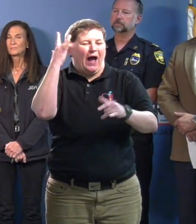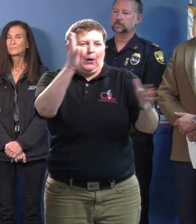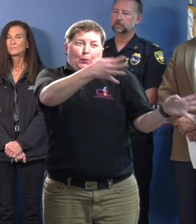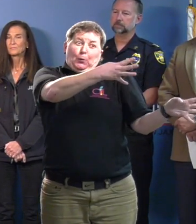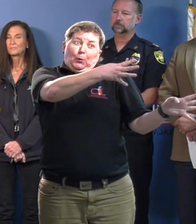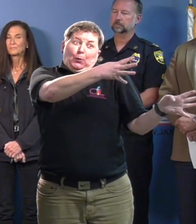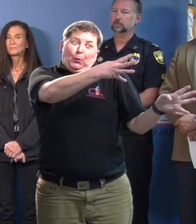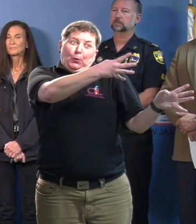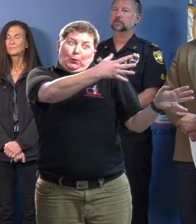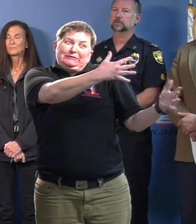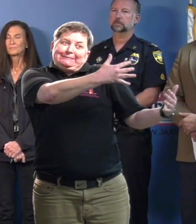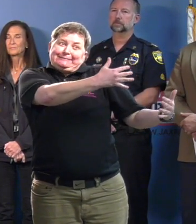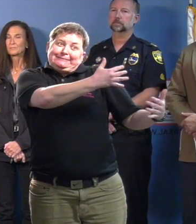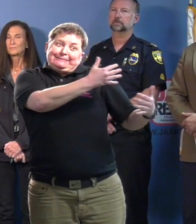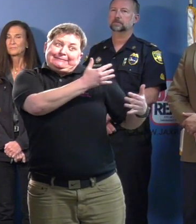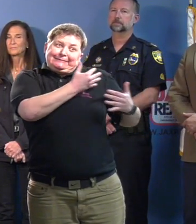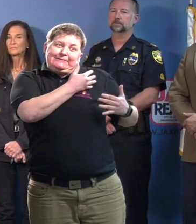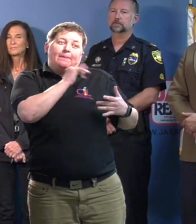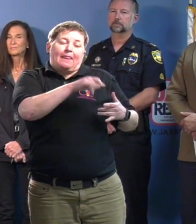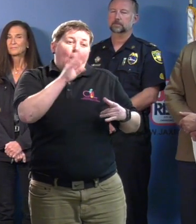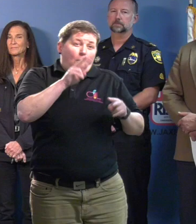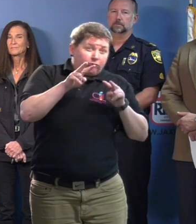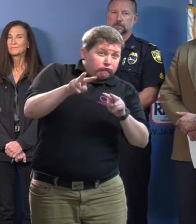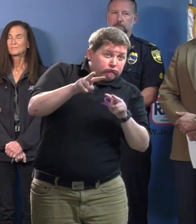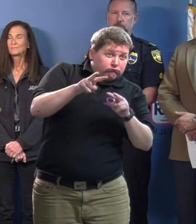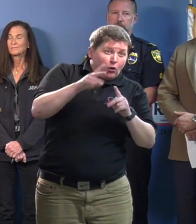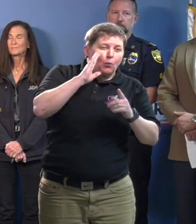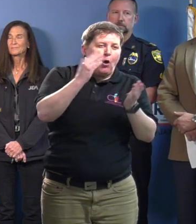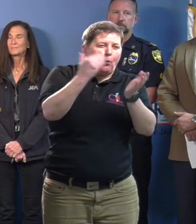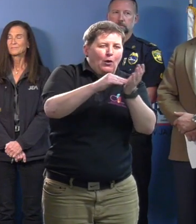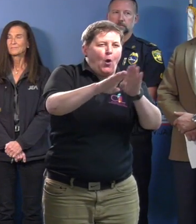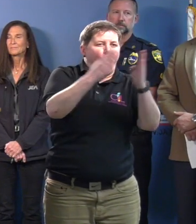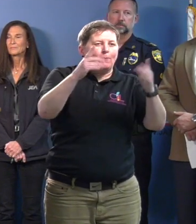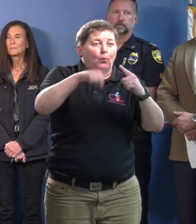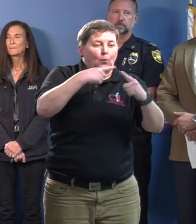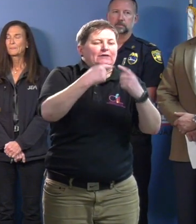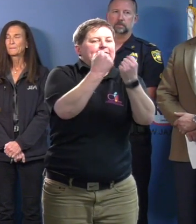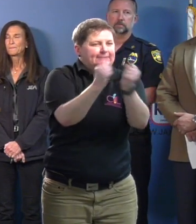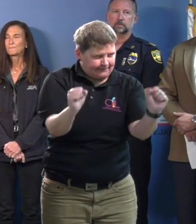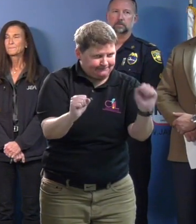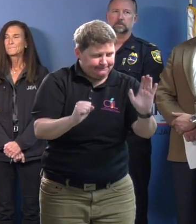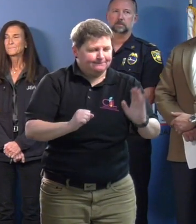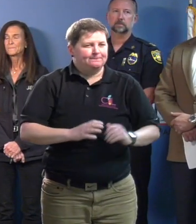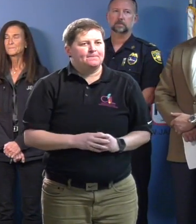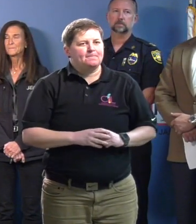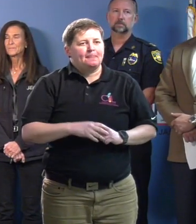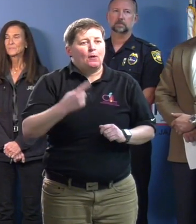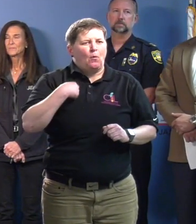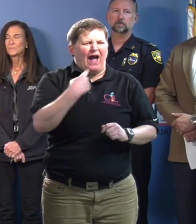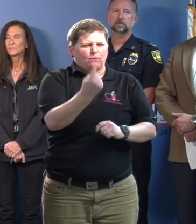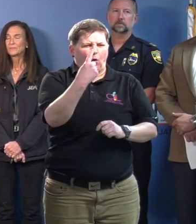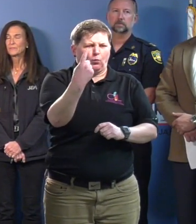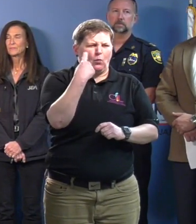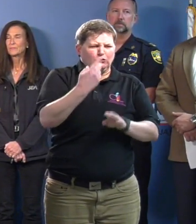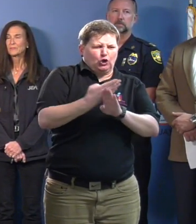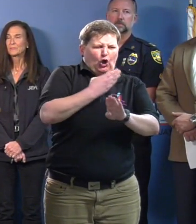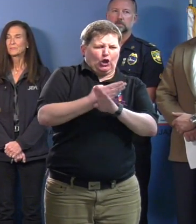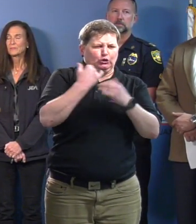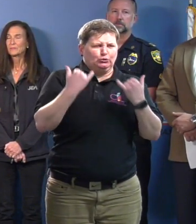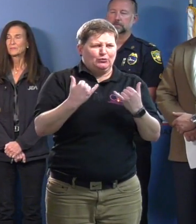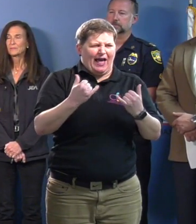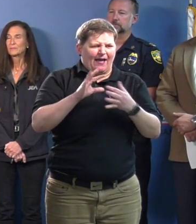and reopen as soon as it is safe to do so. We had a question earlier today from someone who was here about